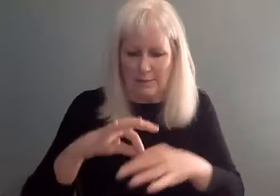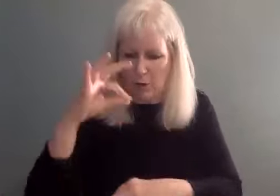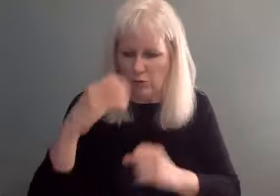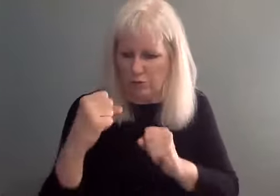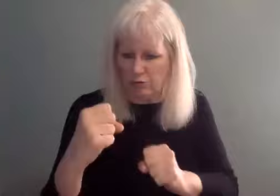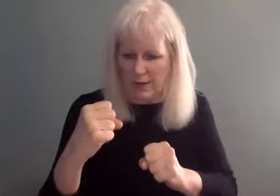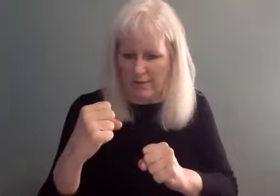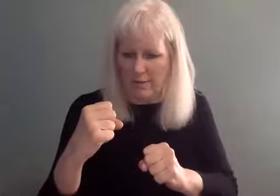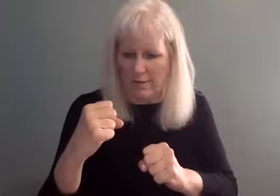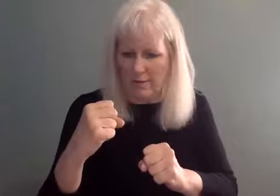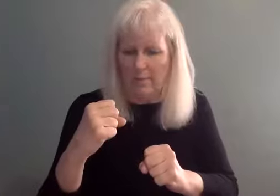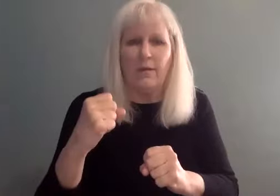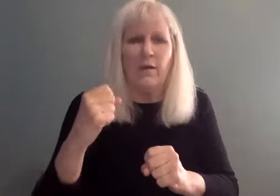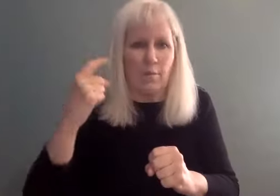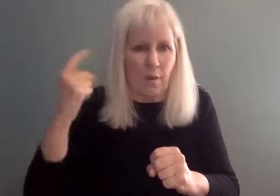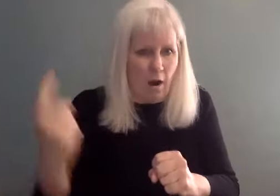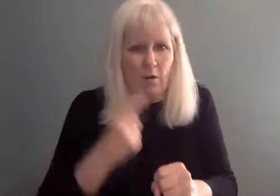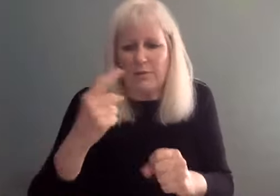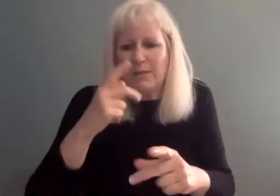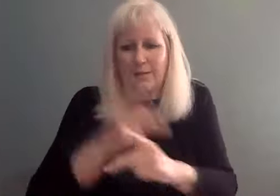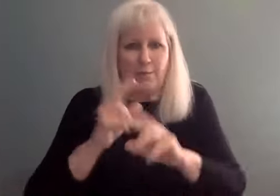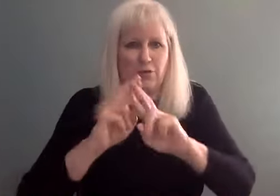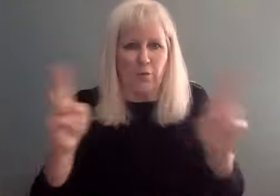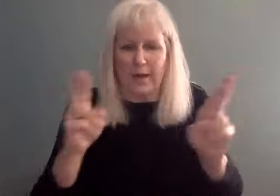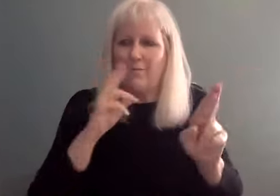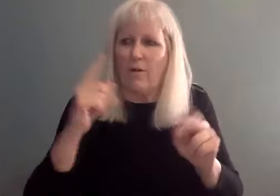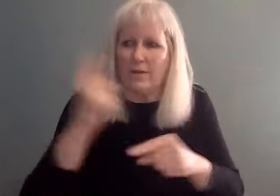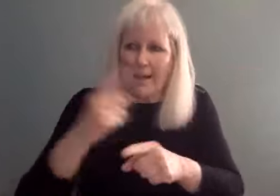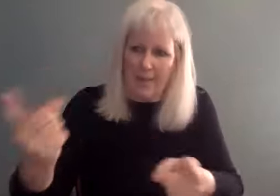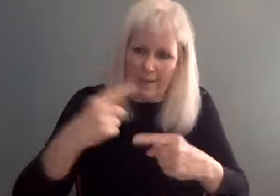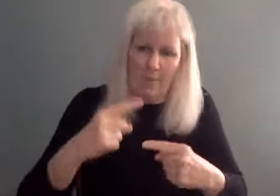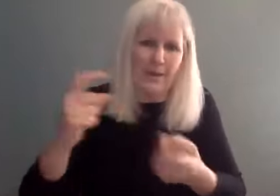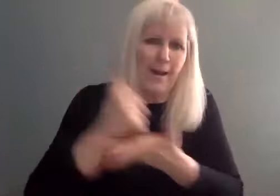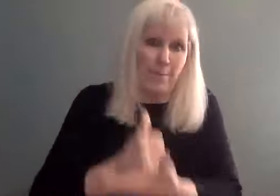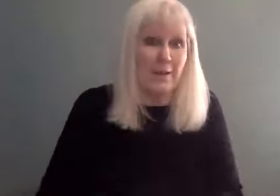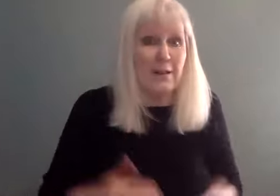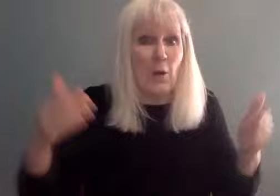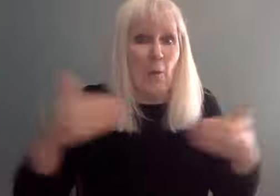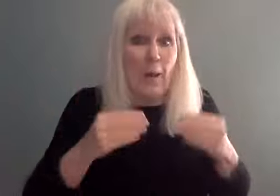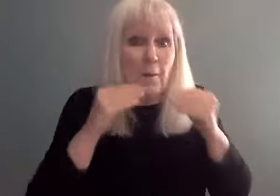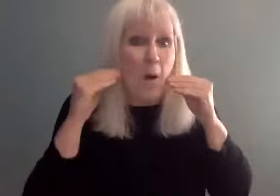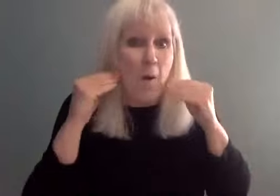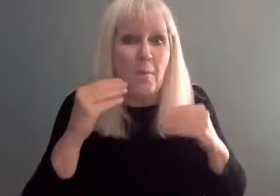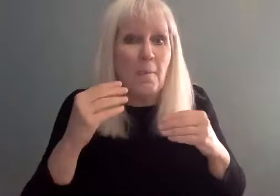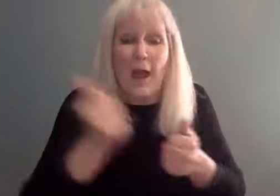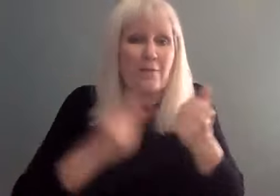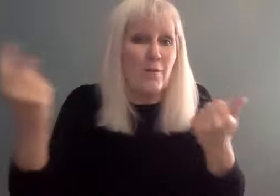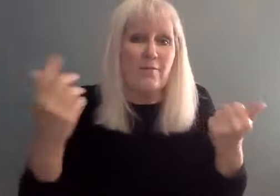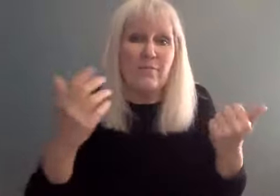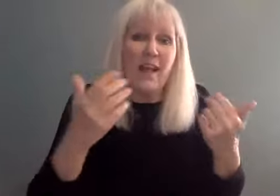great to hold us in full readiness for the day of their homecoming. So I want to welcome you home. I'm thankful you welcome me home. I